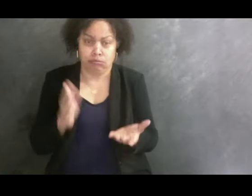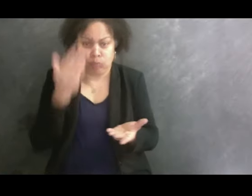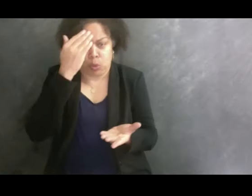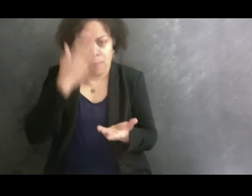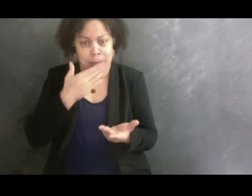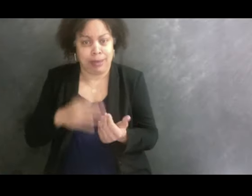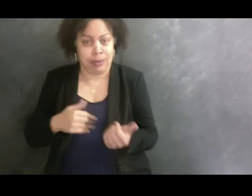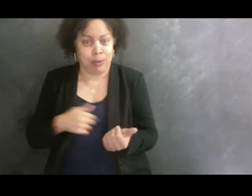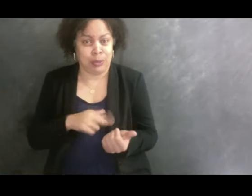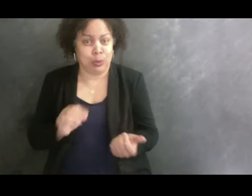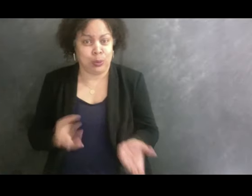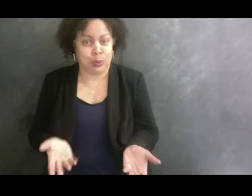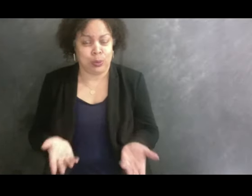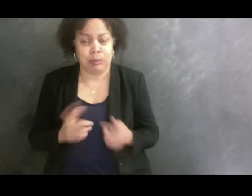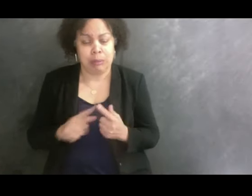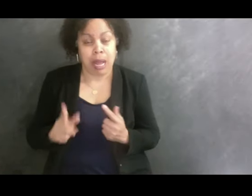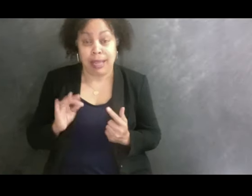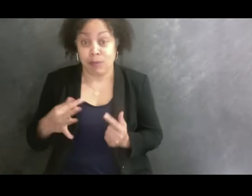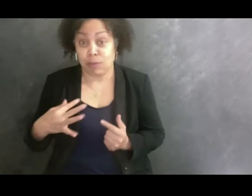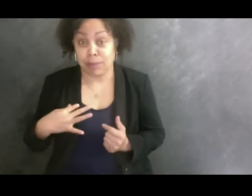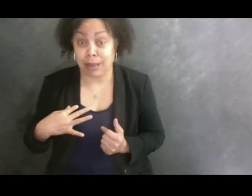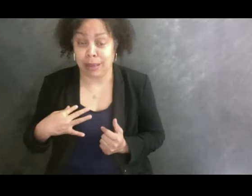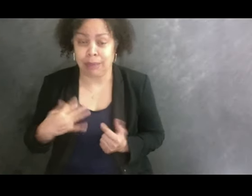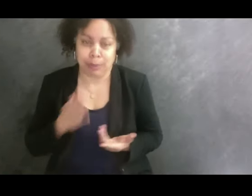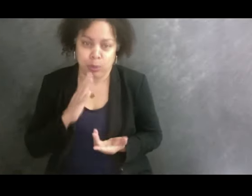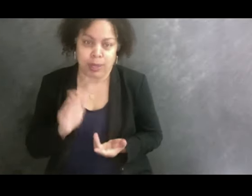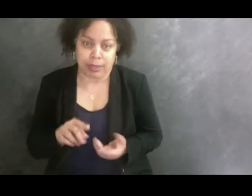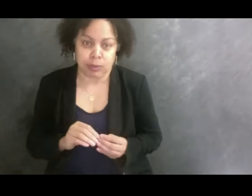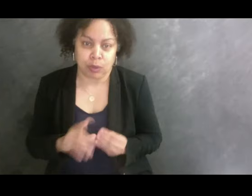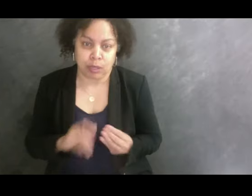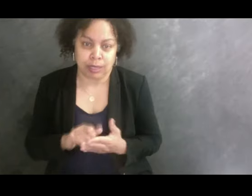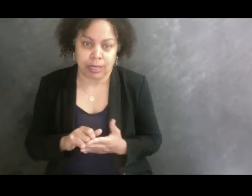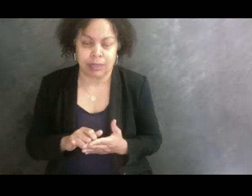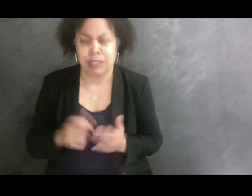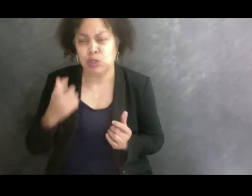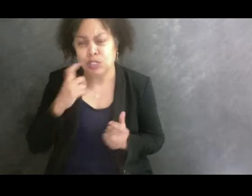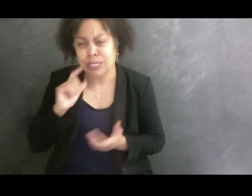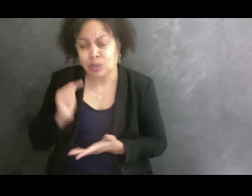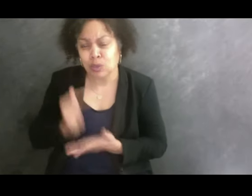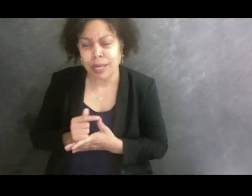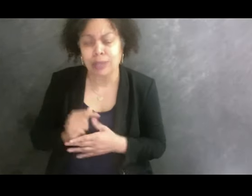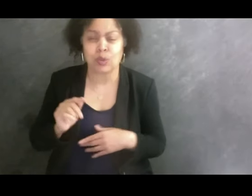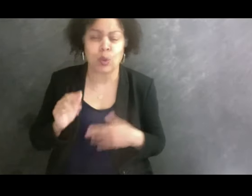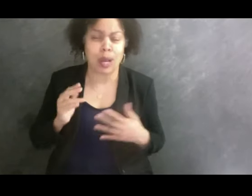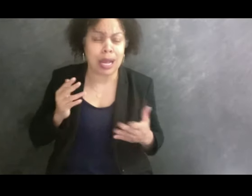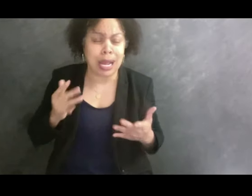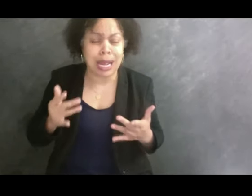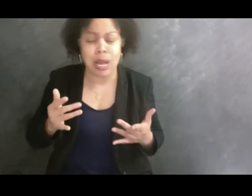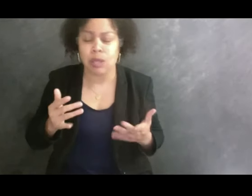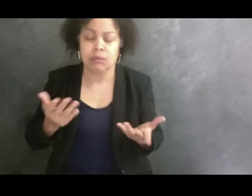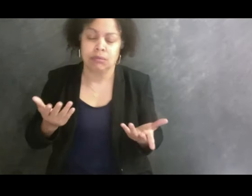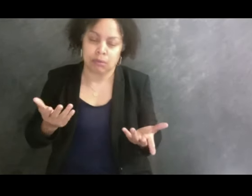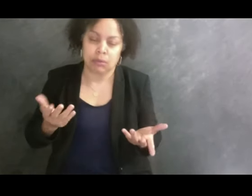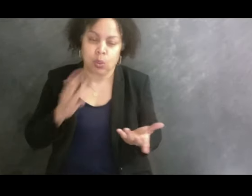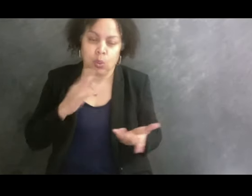might be one thing that comes up if you're applying and you are graduating, you're not quite out of school yet.